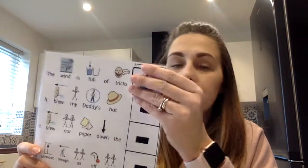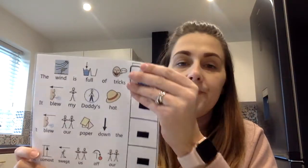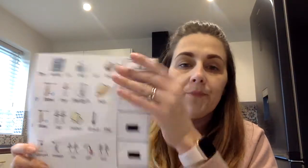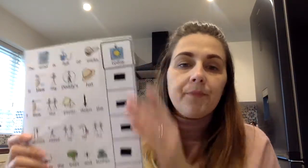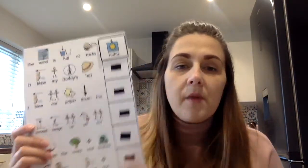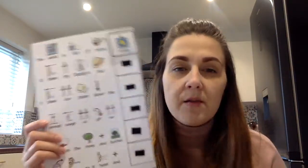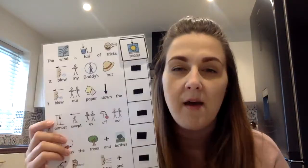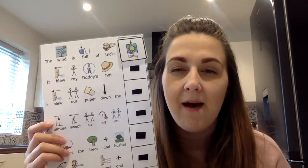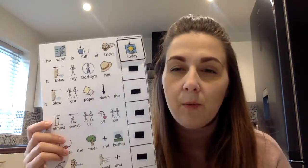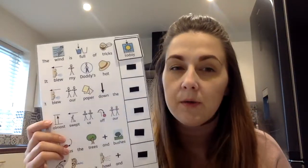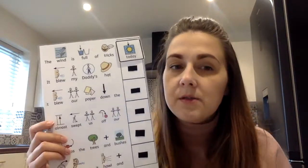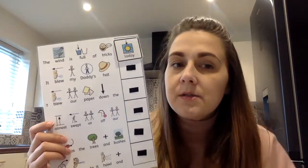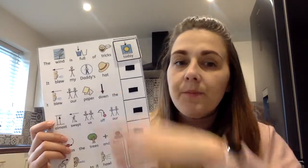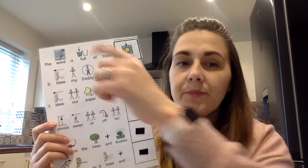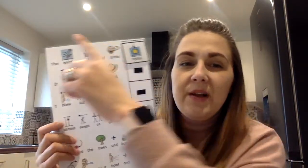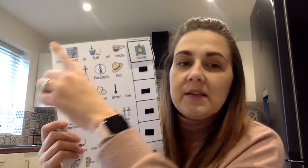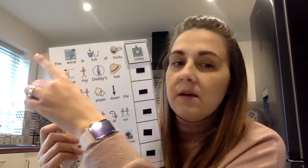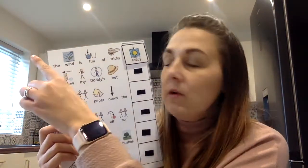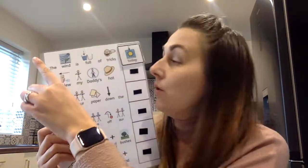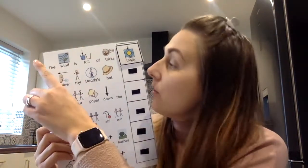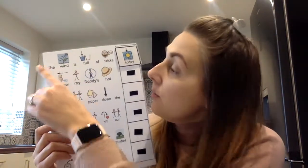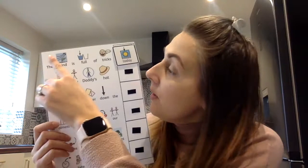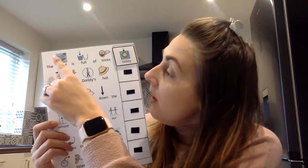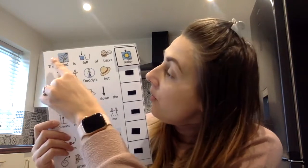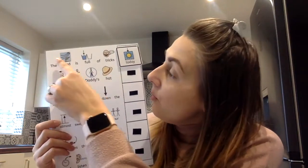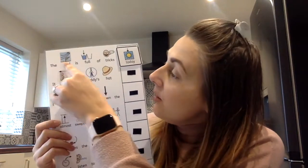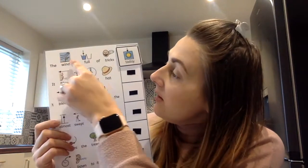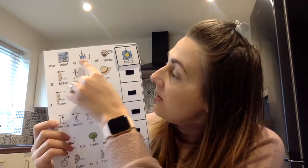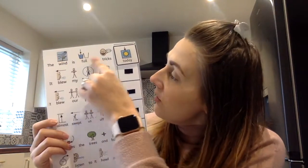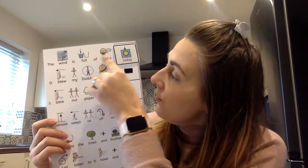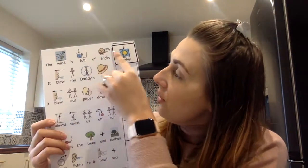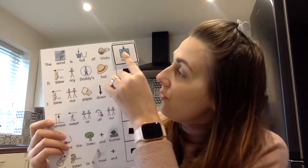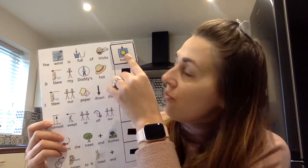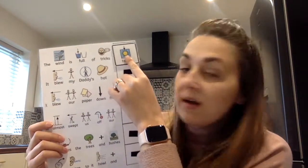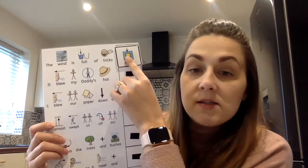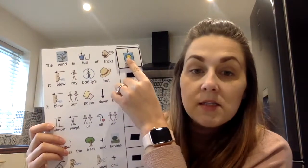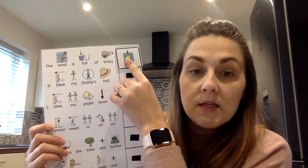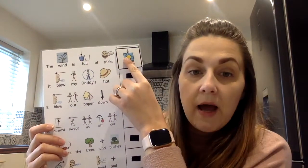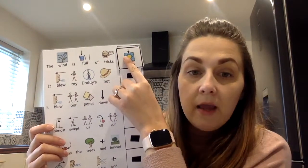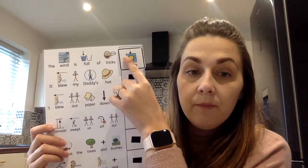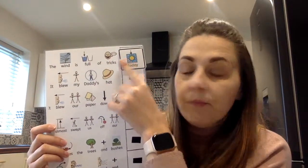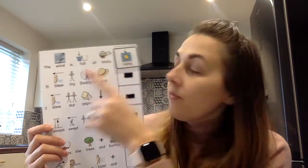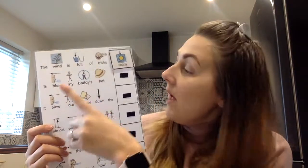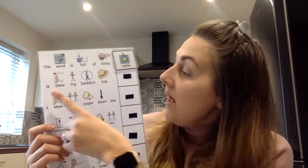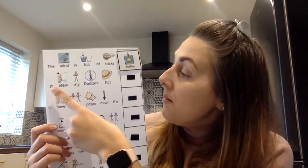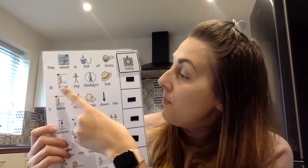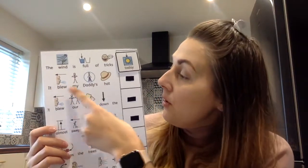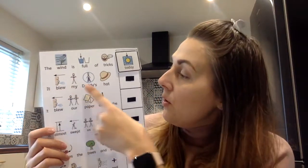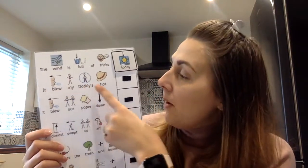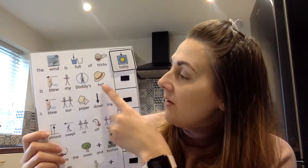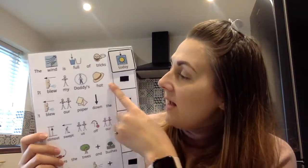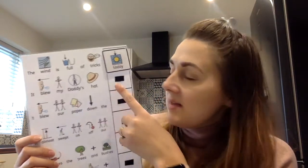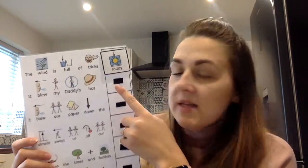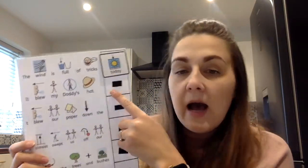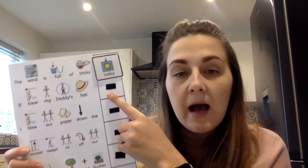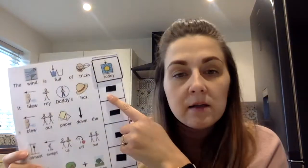to help us. Have a look. The wind is full of tricks today. It blew my daddy's hat